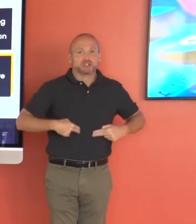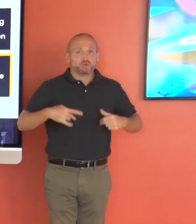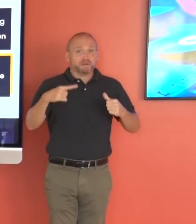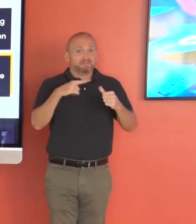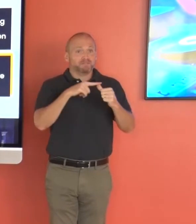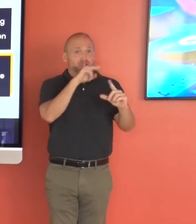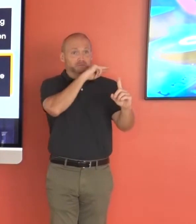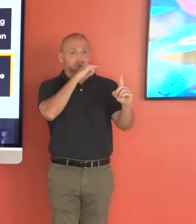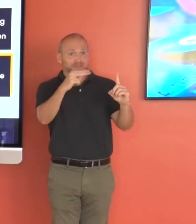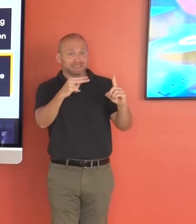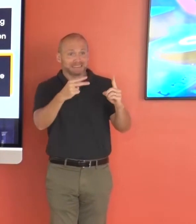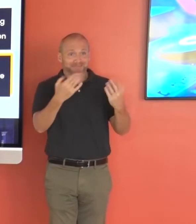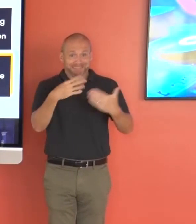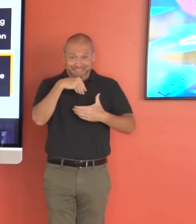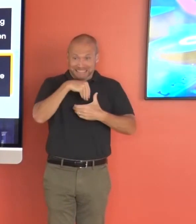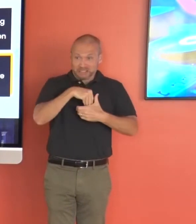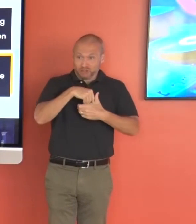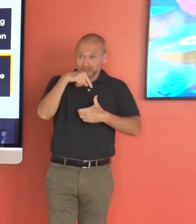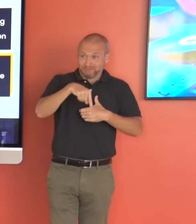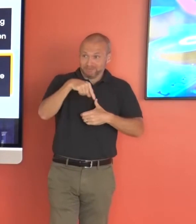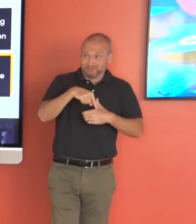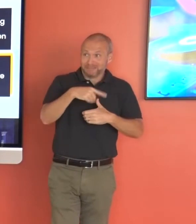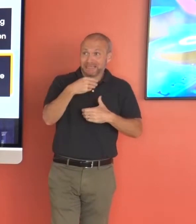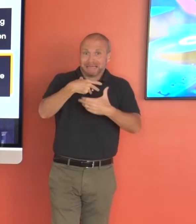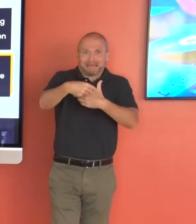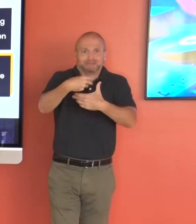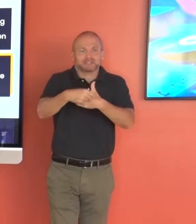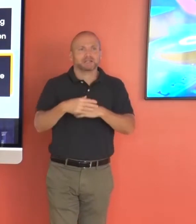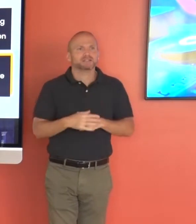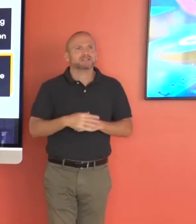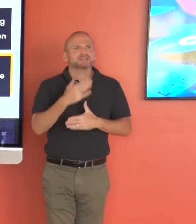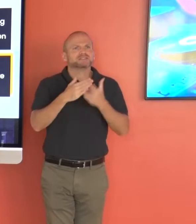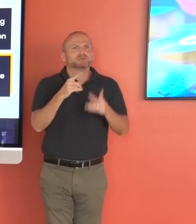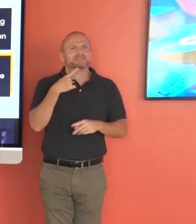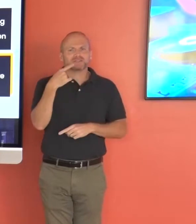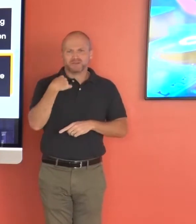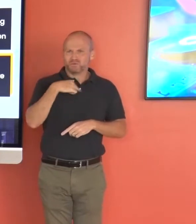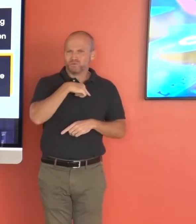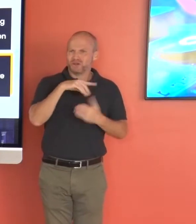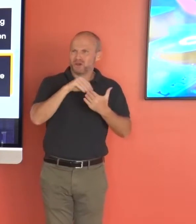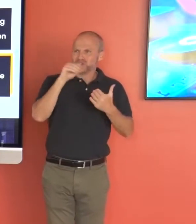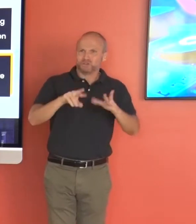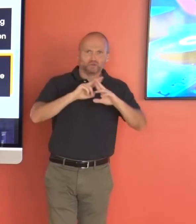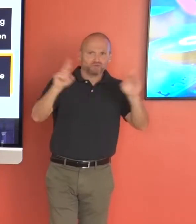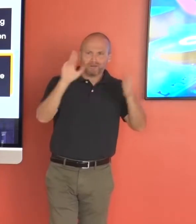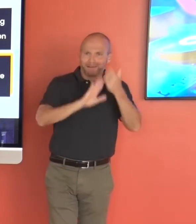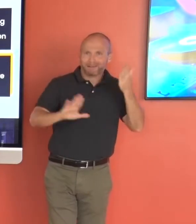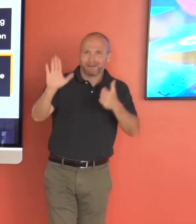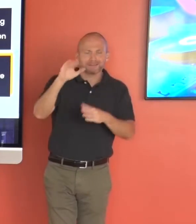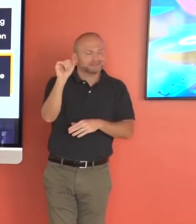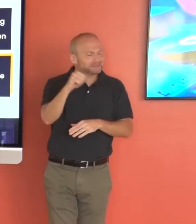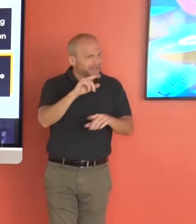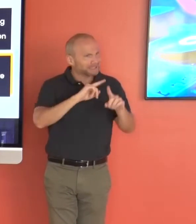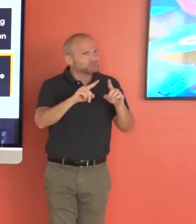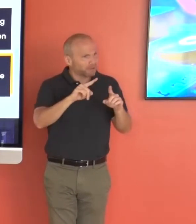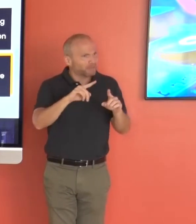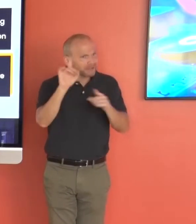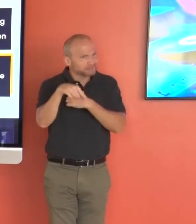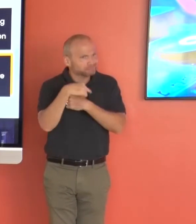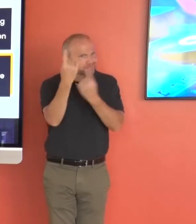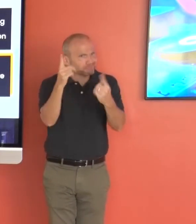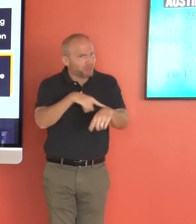internally and externally. Some people say we're a student ready college. Yes, we are, but ACC has been a student ready college for a long